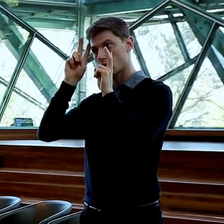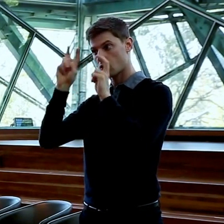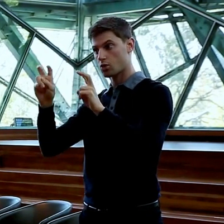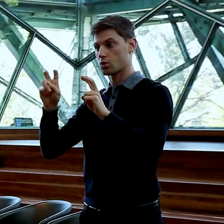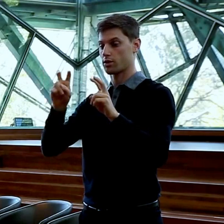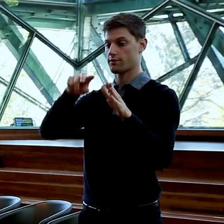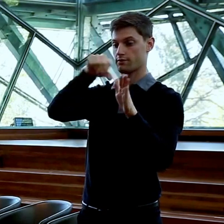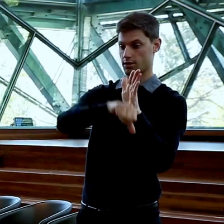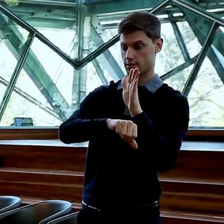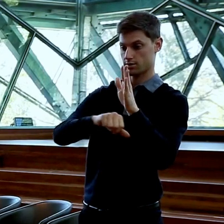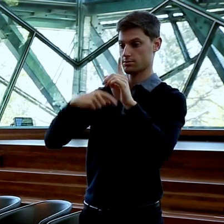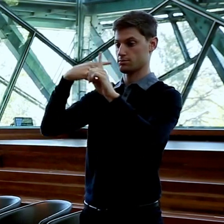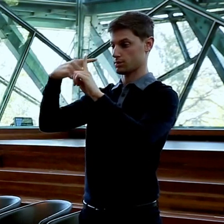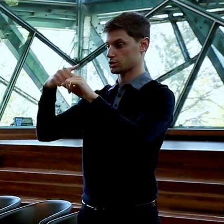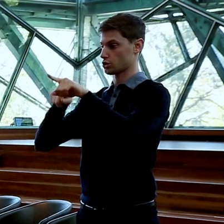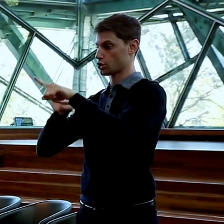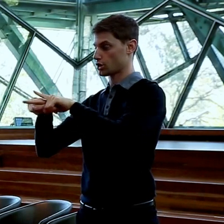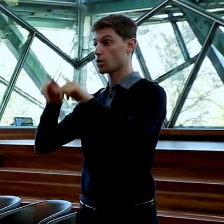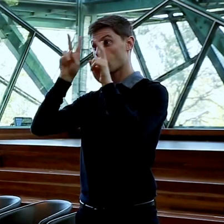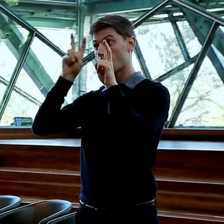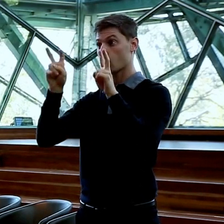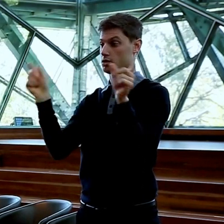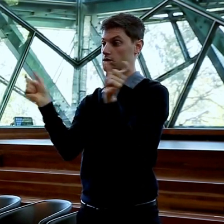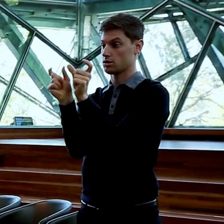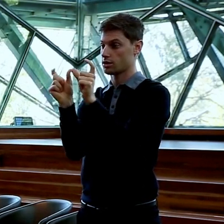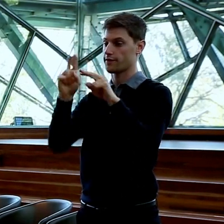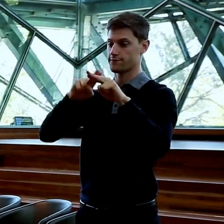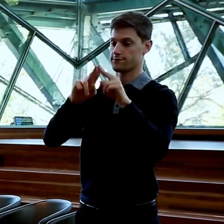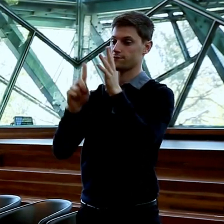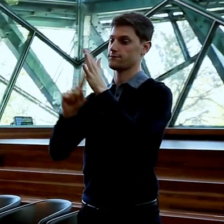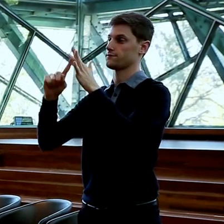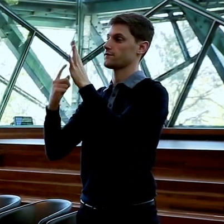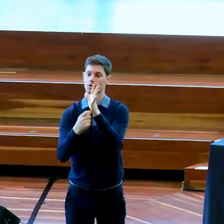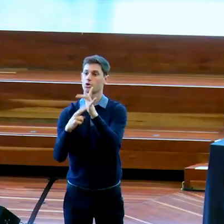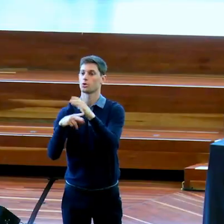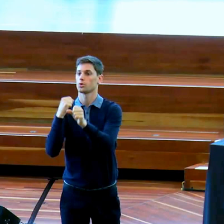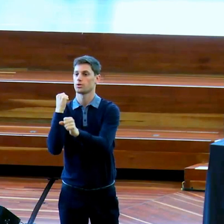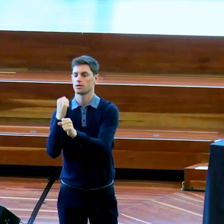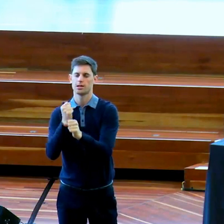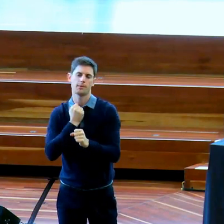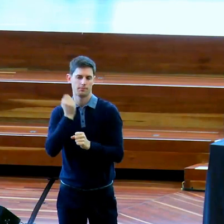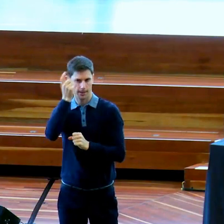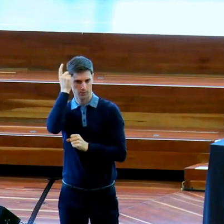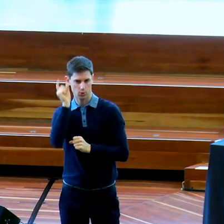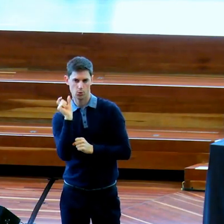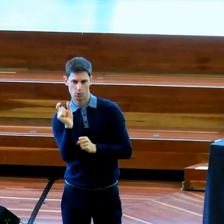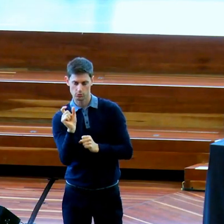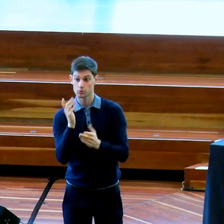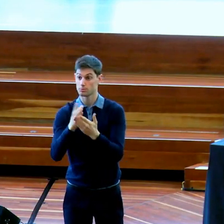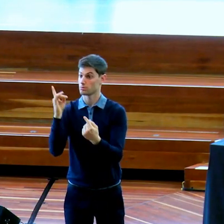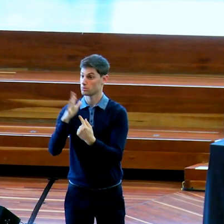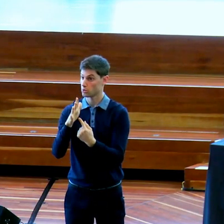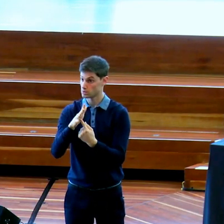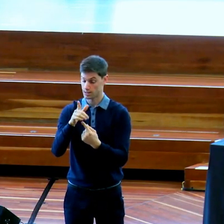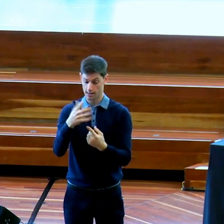Failing plus learning. Flearning. Now, I believe it's an extremely crucial thing to learn. Having fun